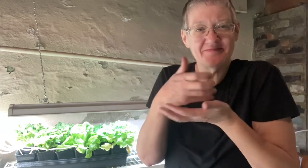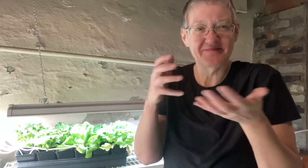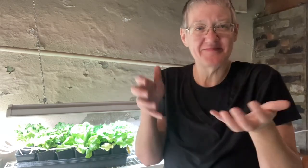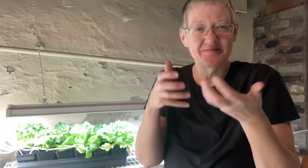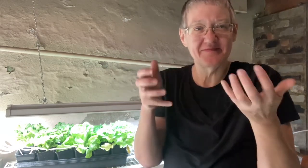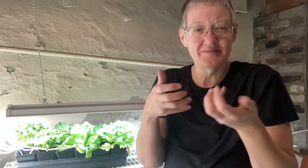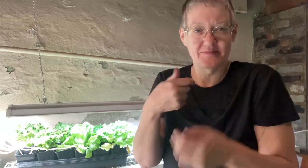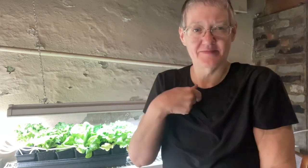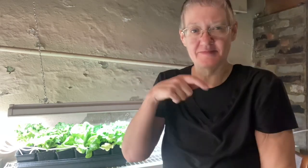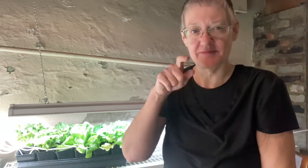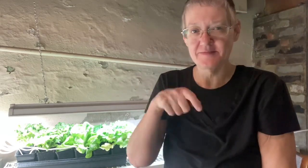So let's fill up the